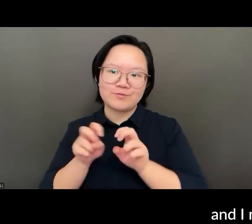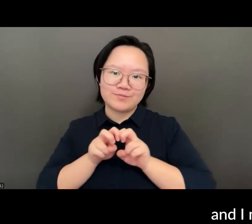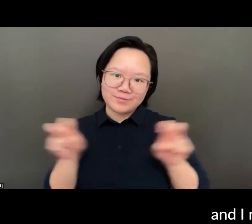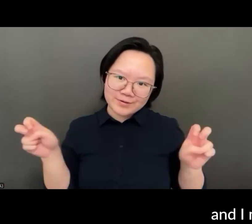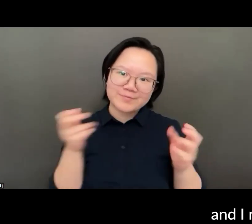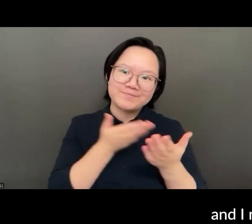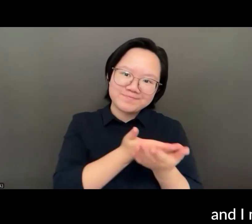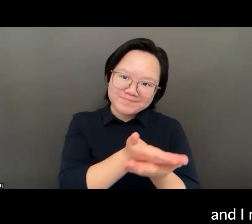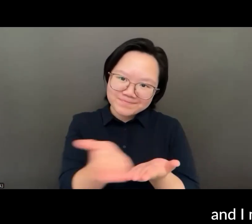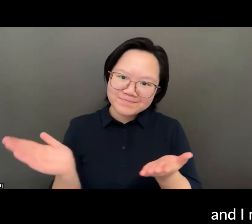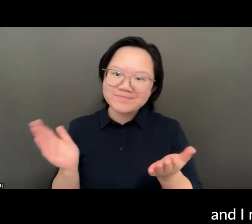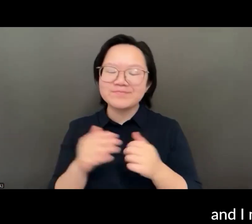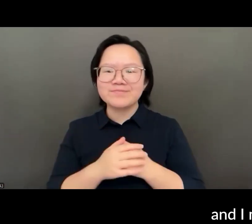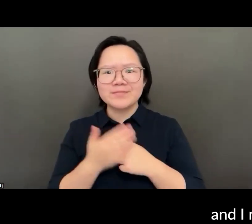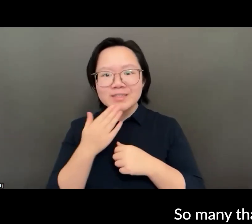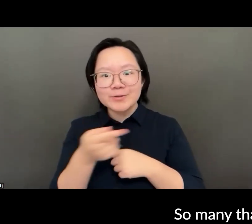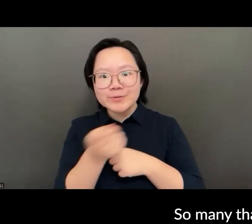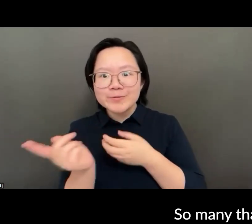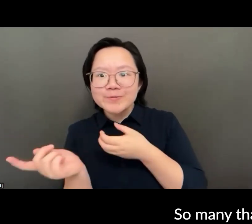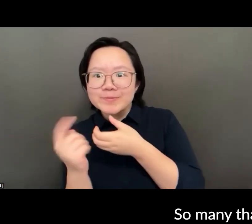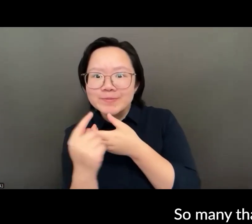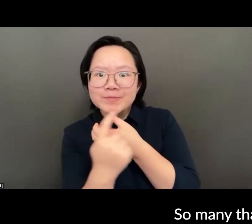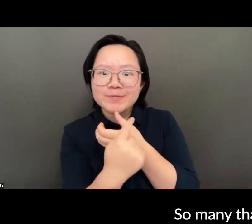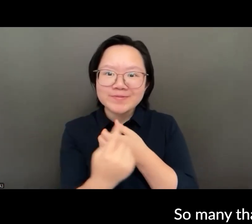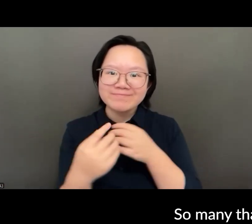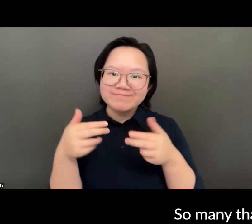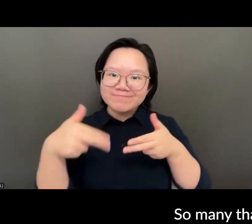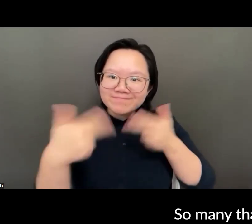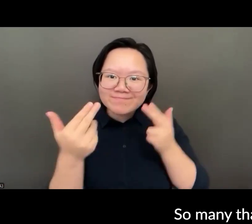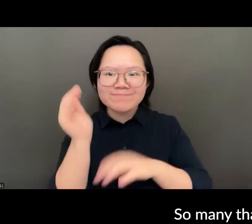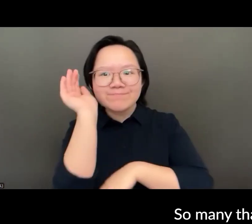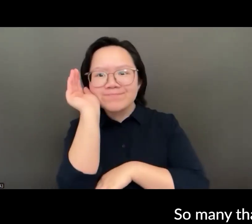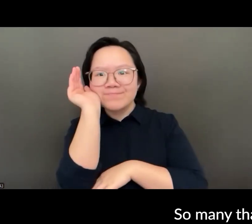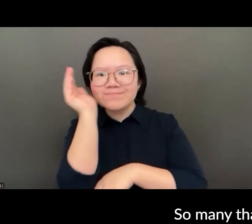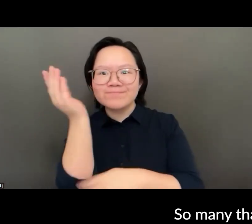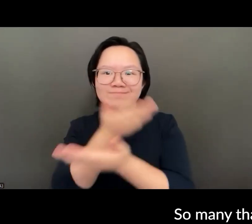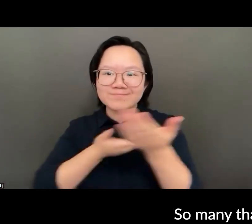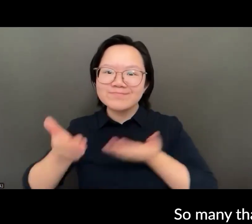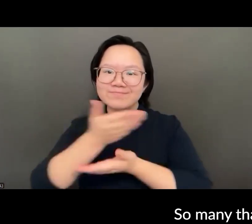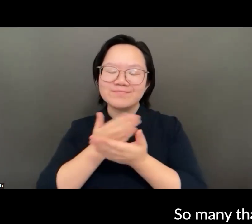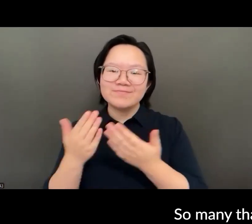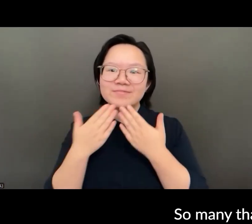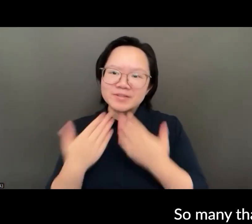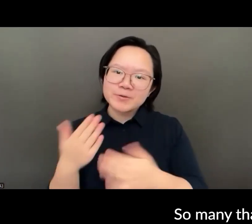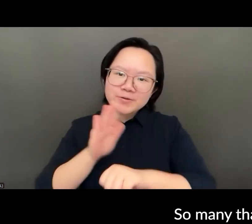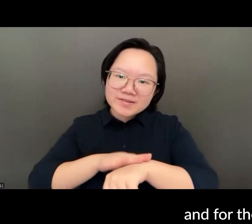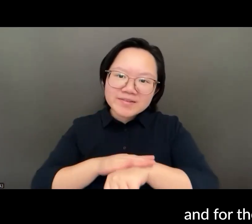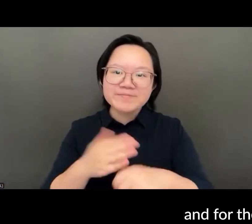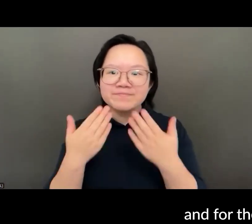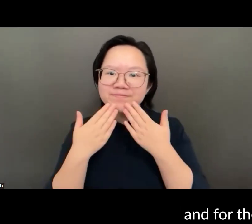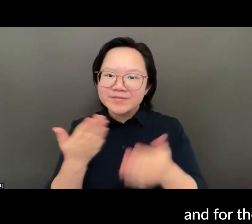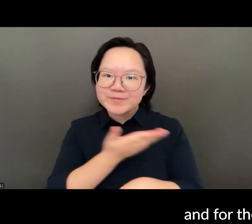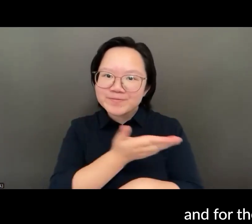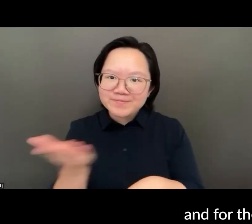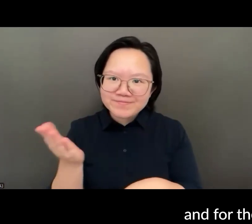and, sort of consume on your own time. So many thanks for everyone who's made this event possible and for